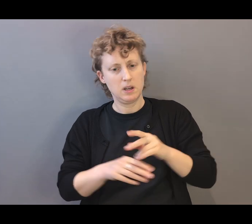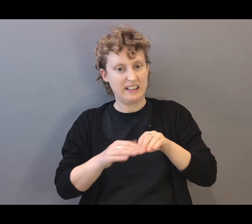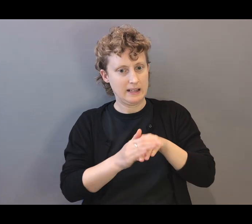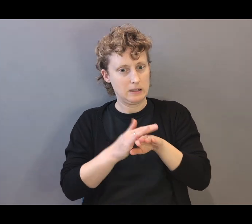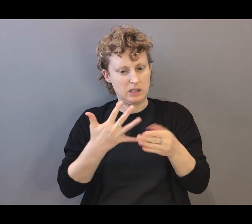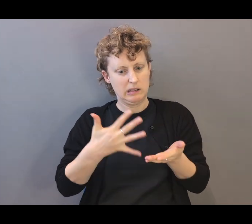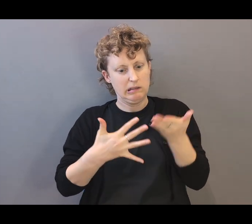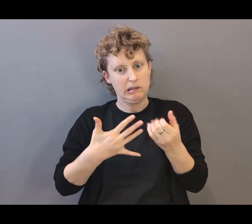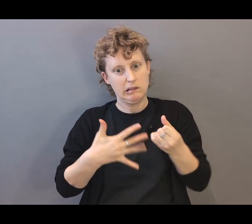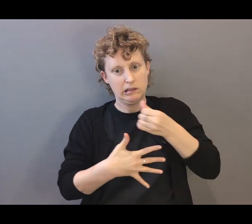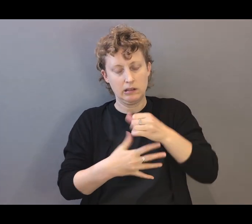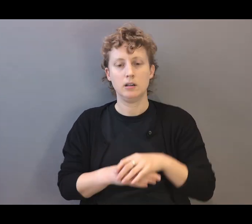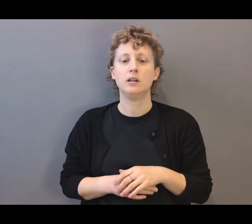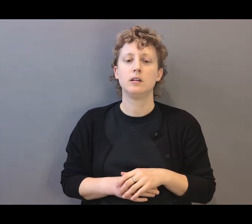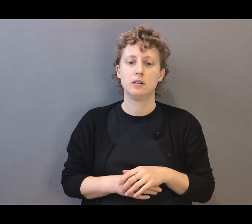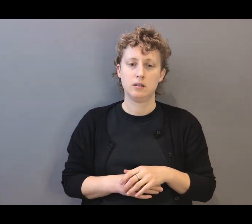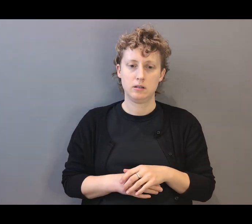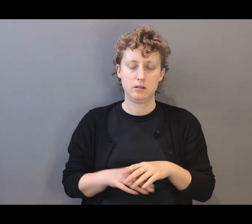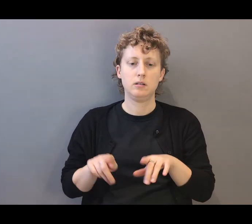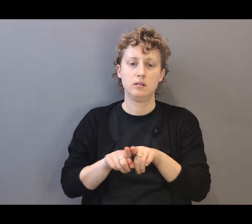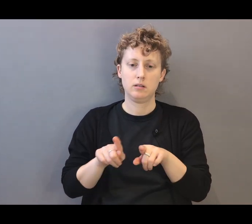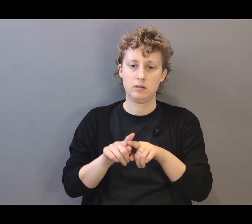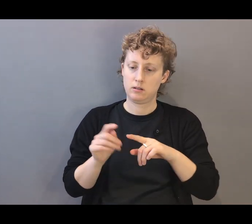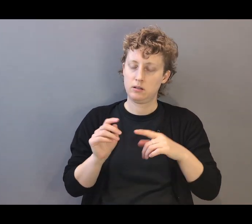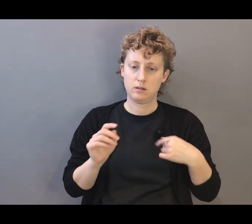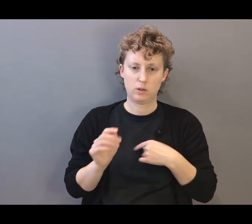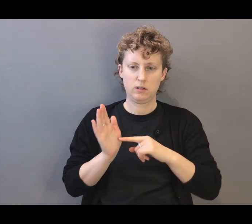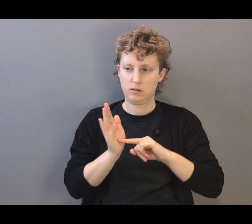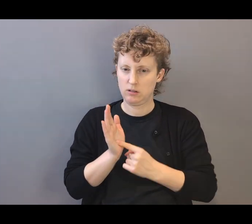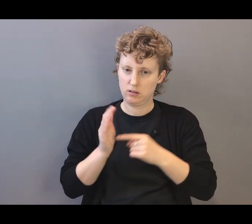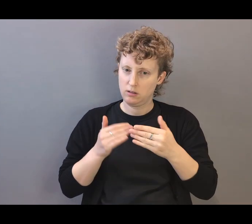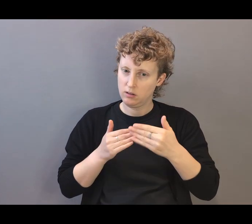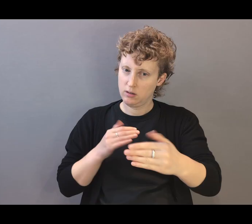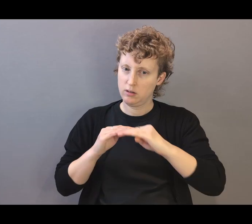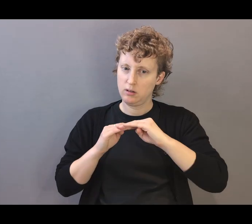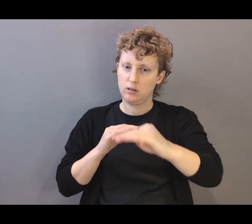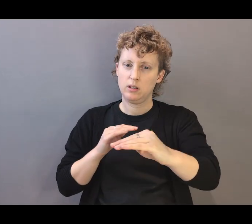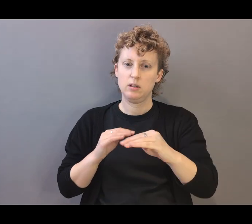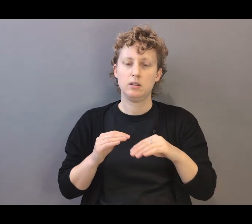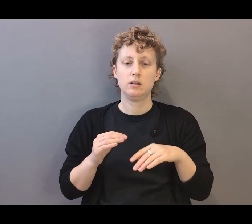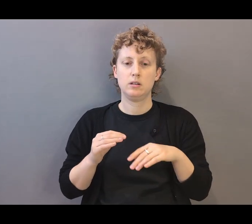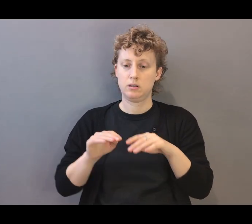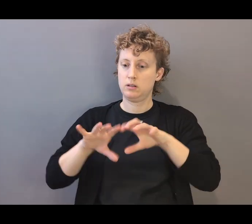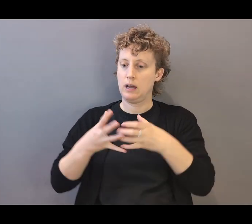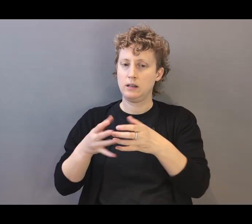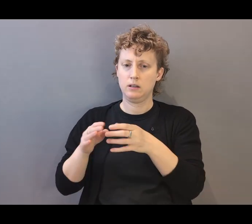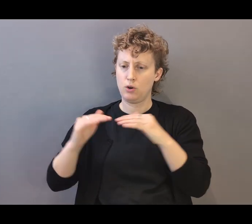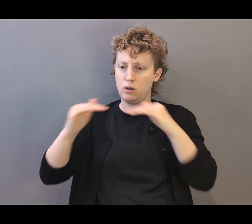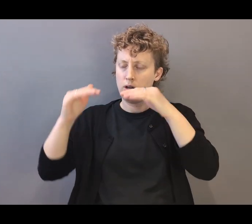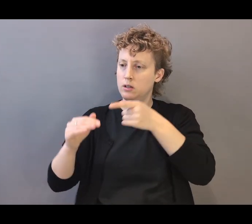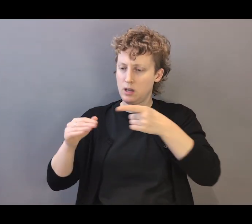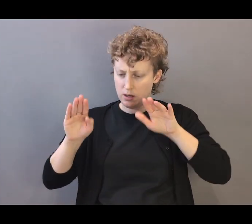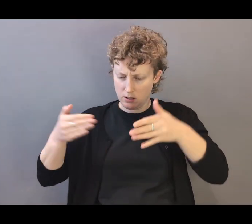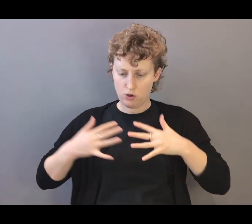also stress the importance of keep on funding civil society organizations working on human rights. And you know that the situation in certain